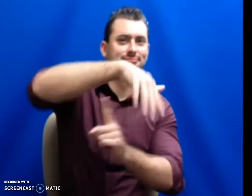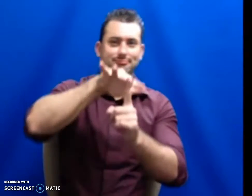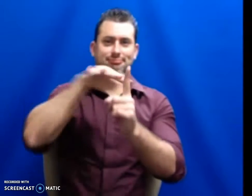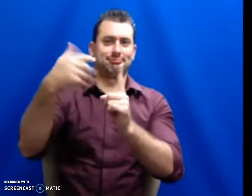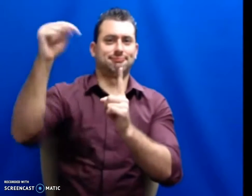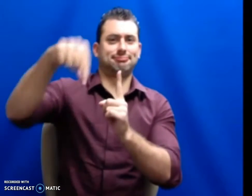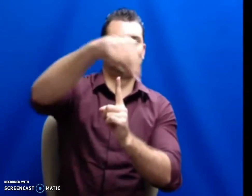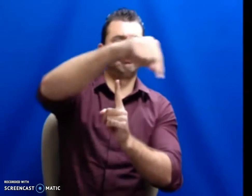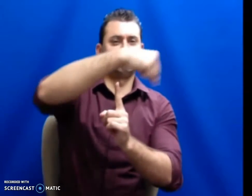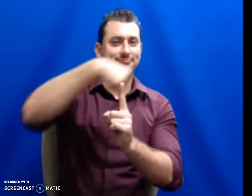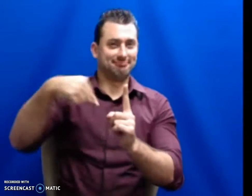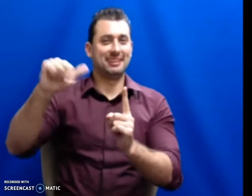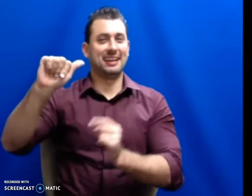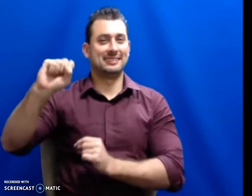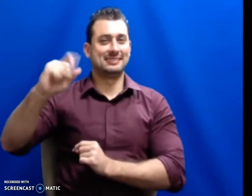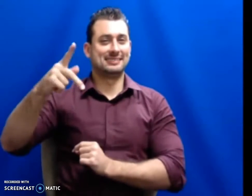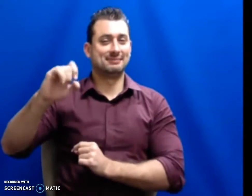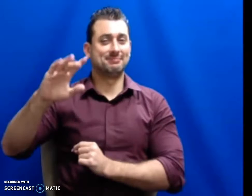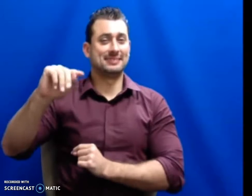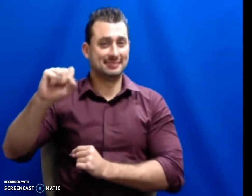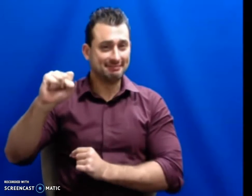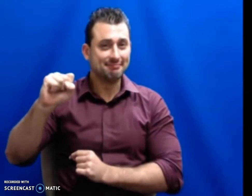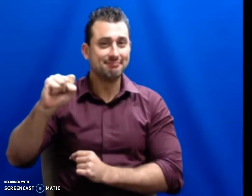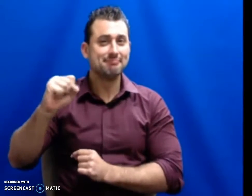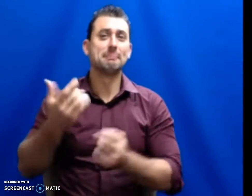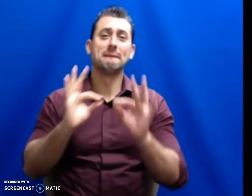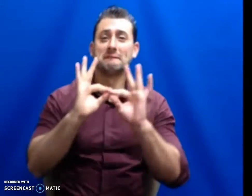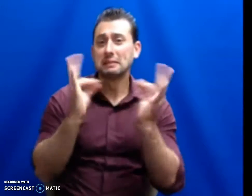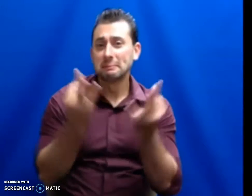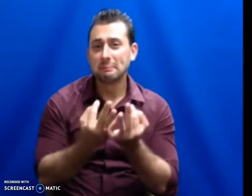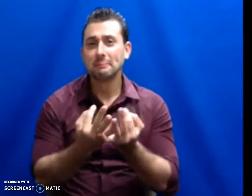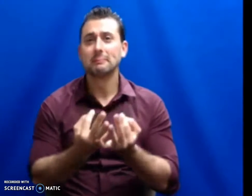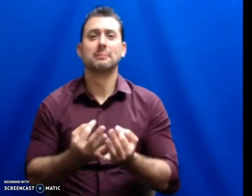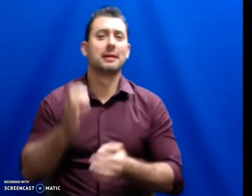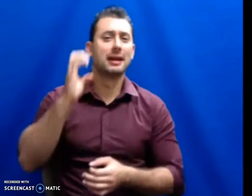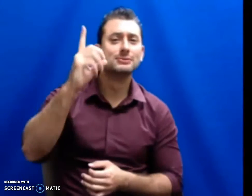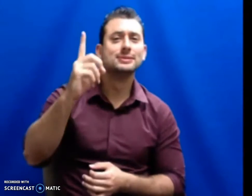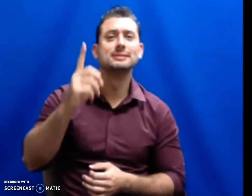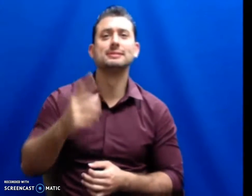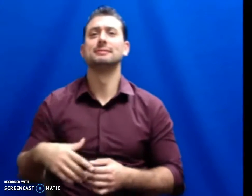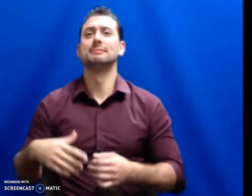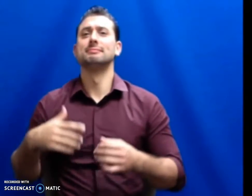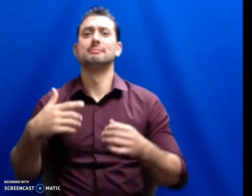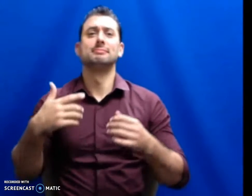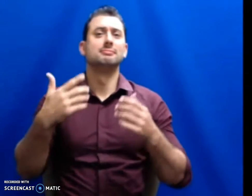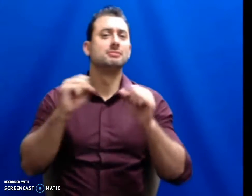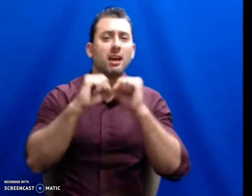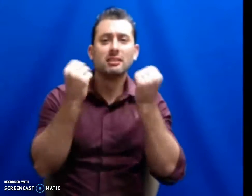So as you can see, we're going to expand on a bunch of different aspects of culture. On family,